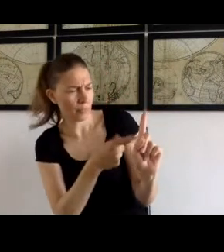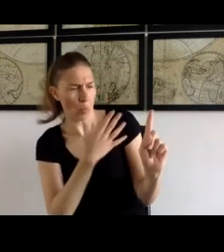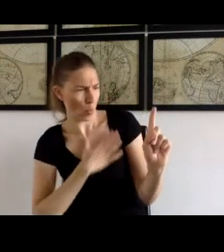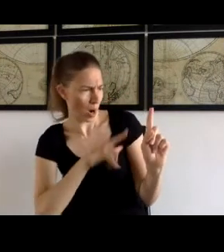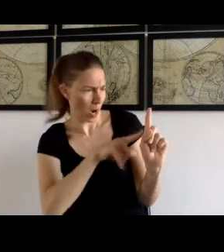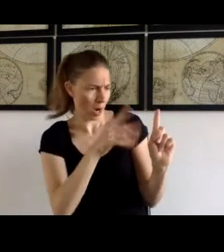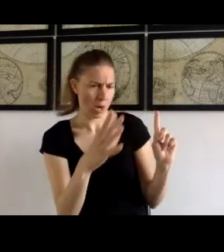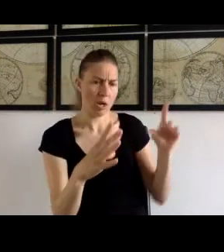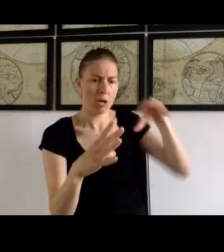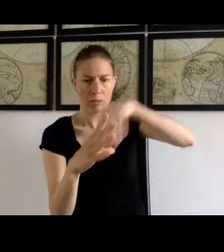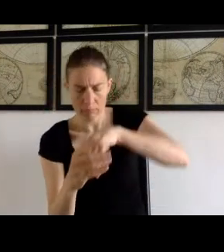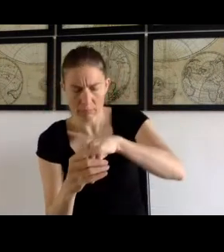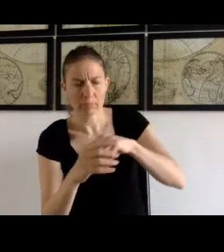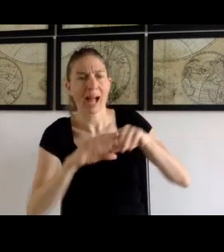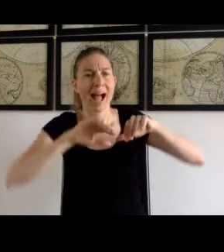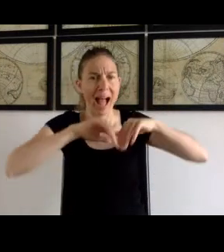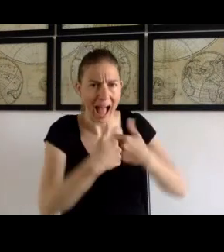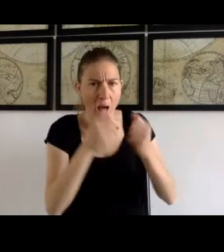on. Next, please.